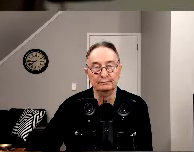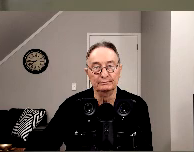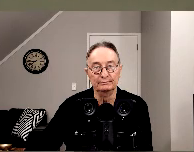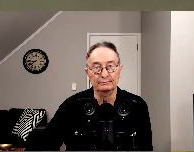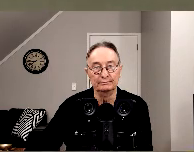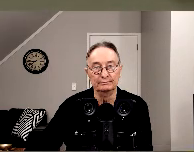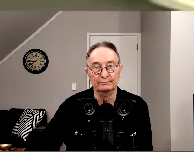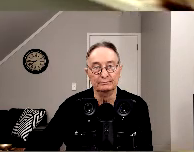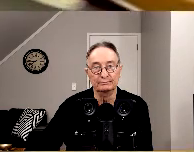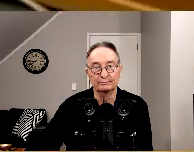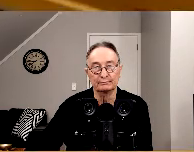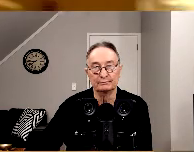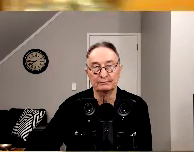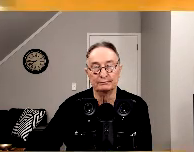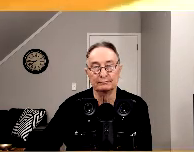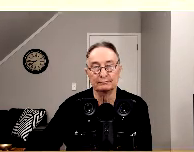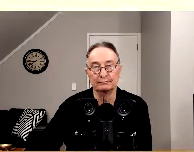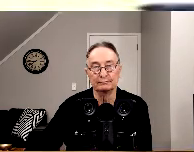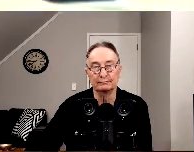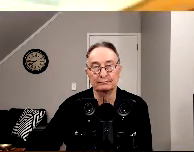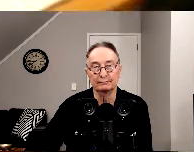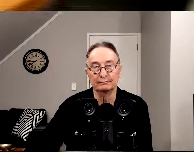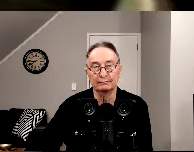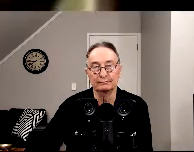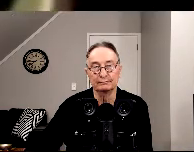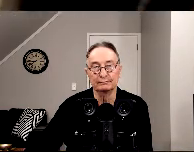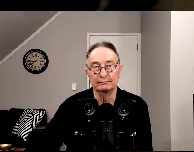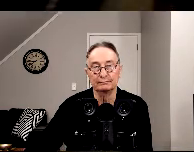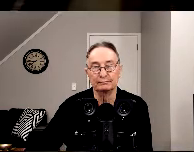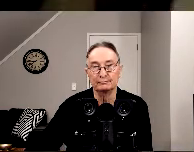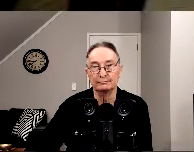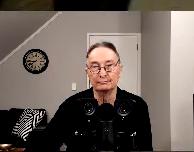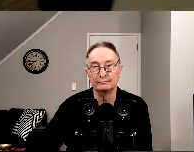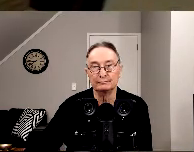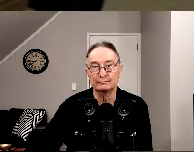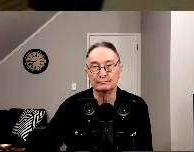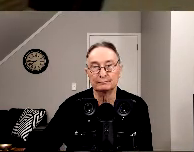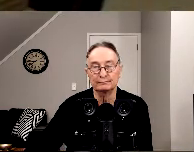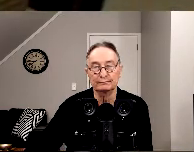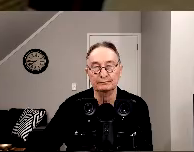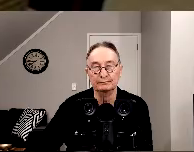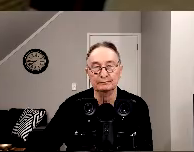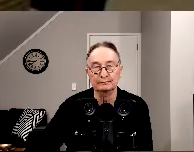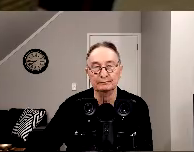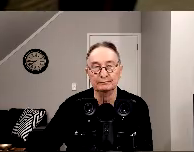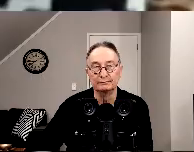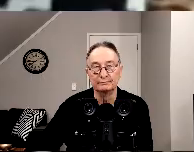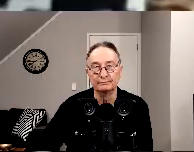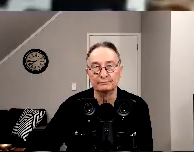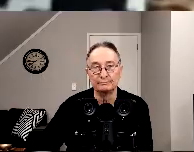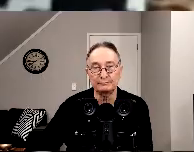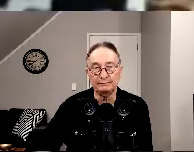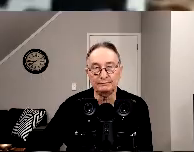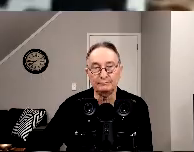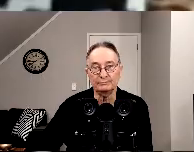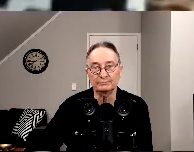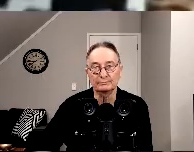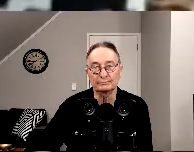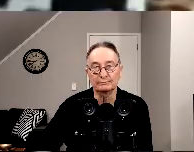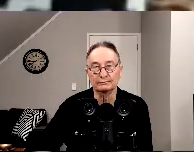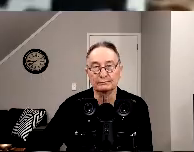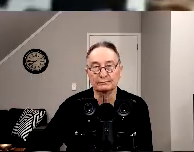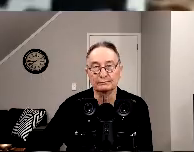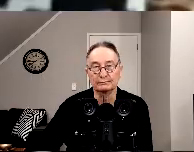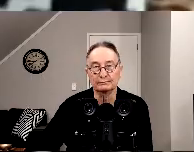At the moment, Pākehā dominate when it comes to holding power in Aotearoa, New Zealand. Part of this is a